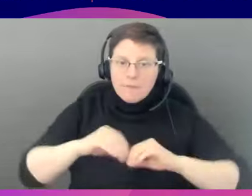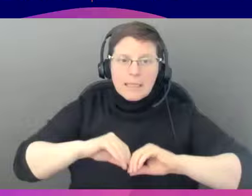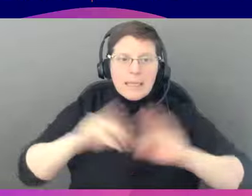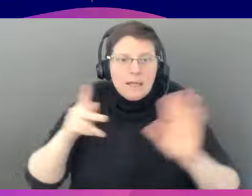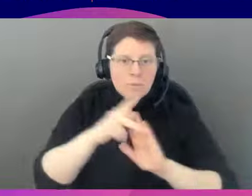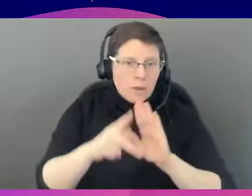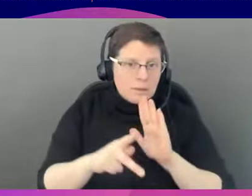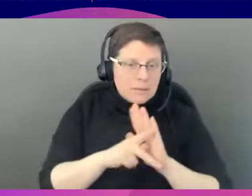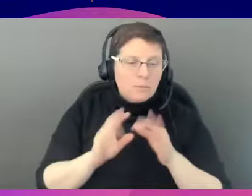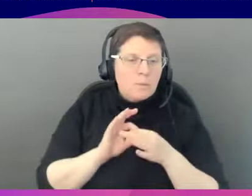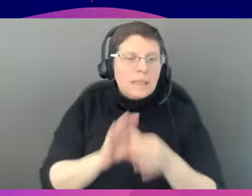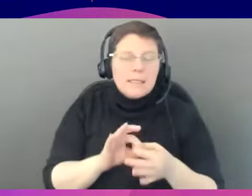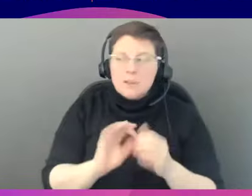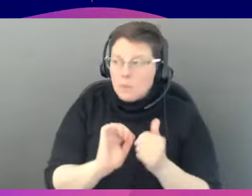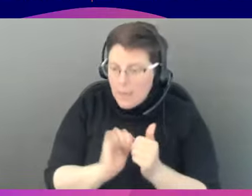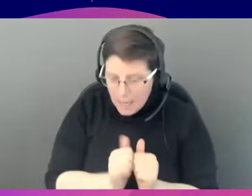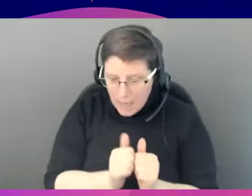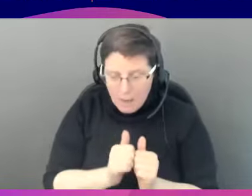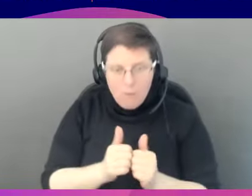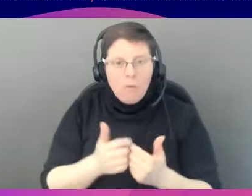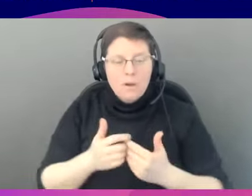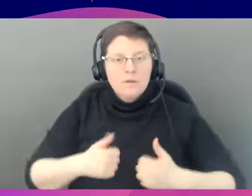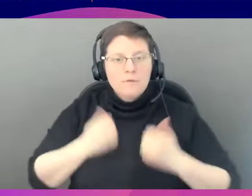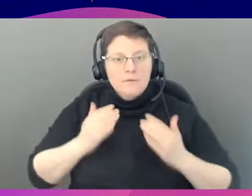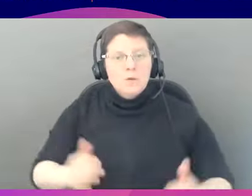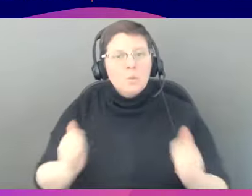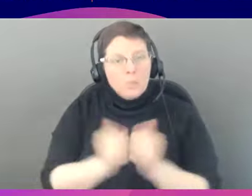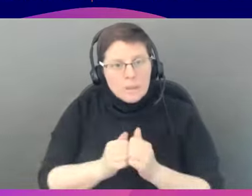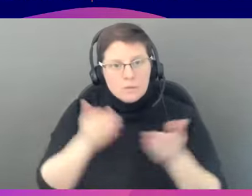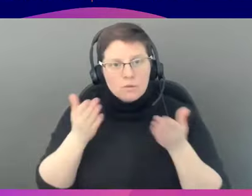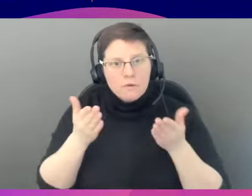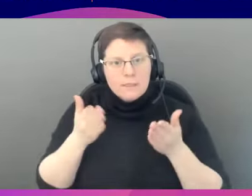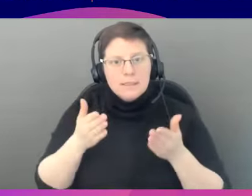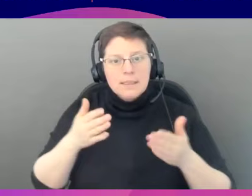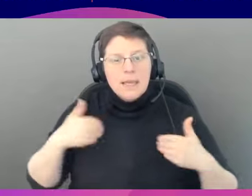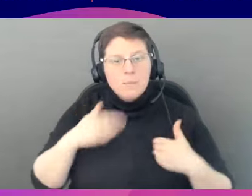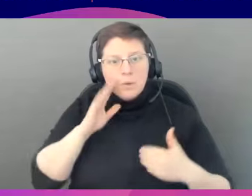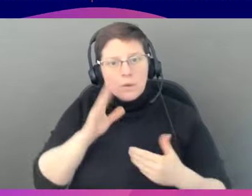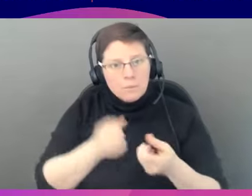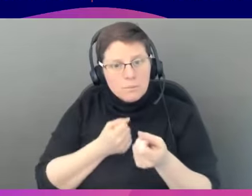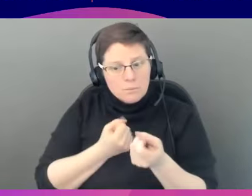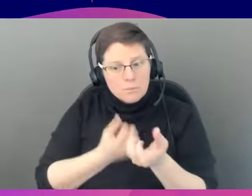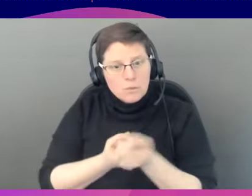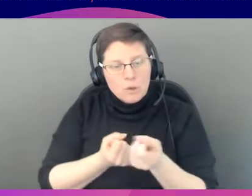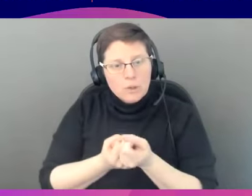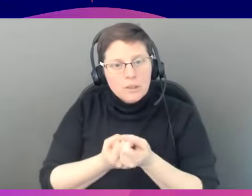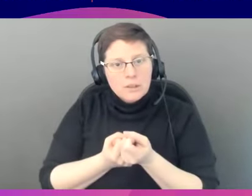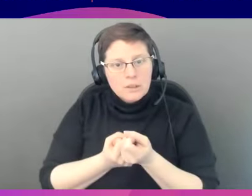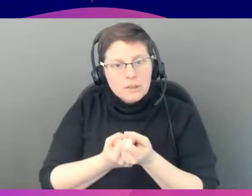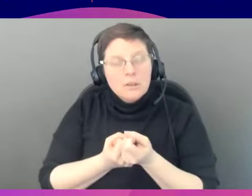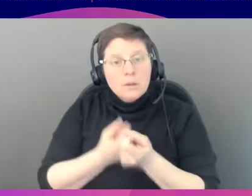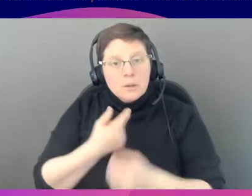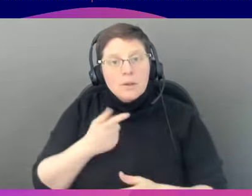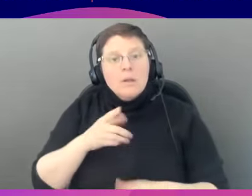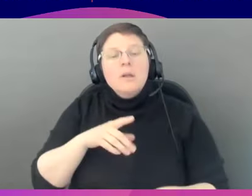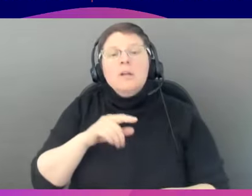policies regarding how survivors with service animals will be supported. Gender-based violence shelters are encouraged to prepare for